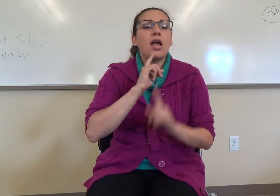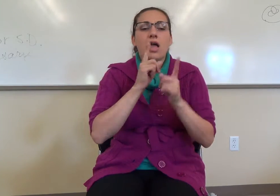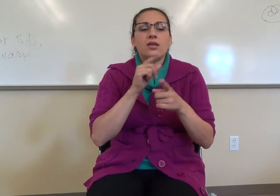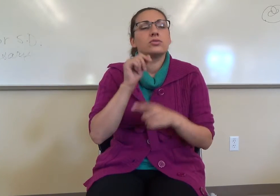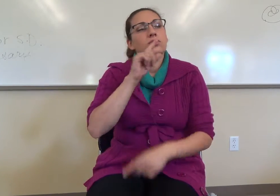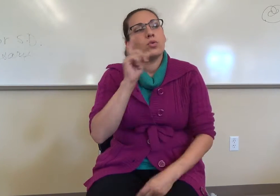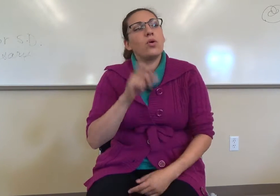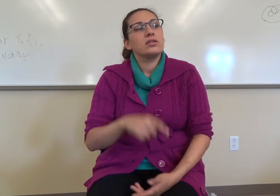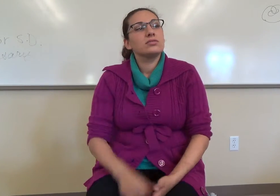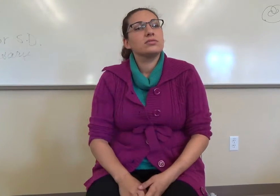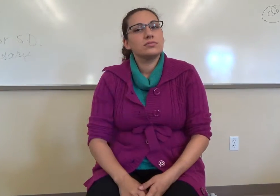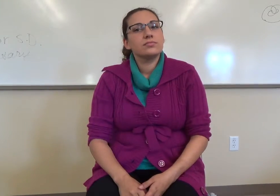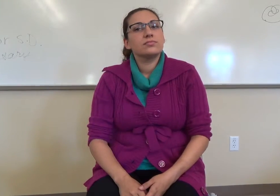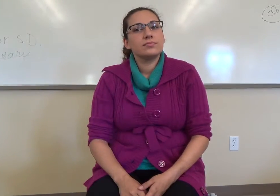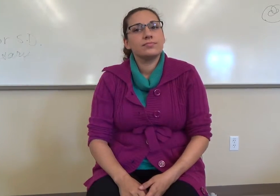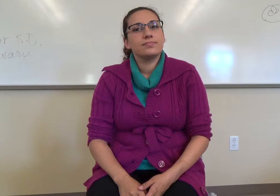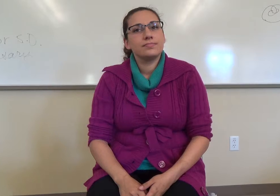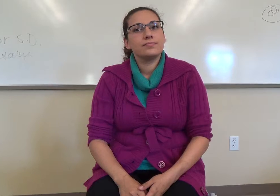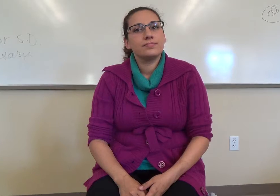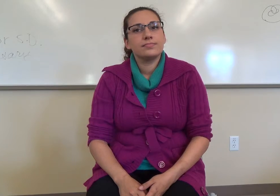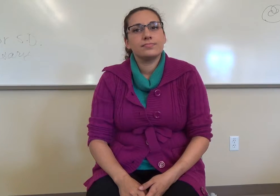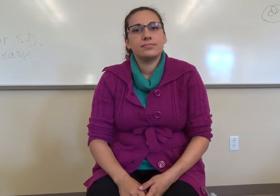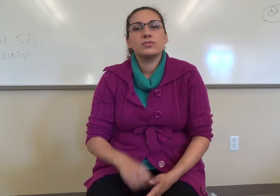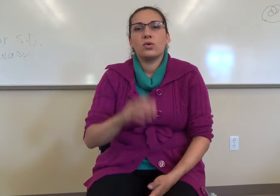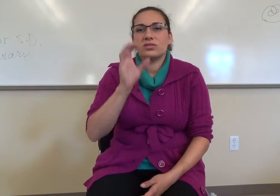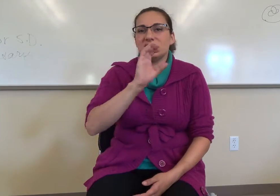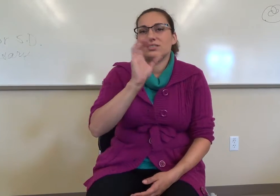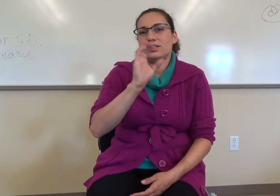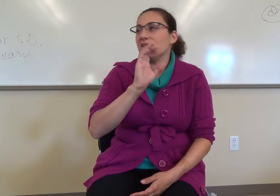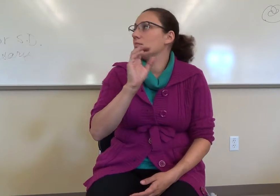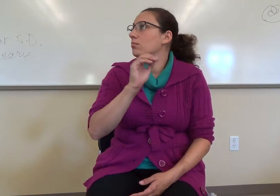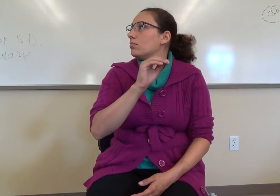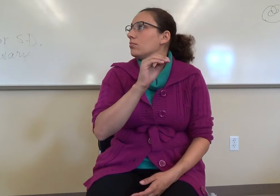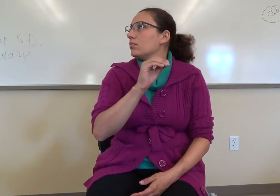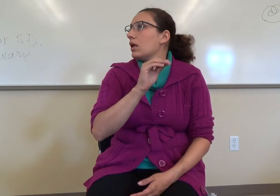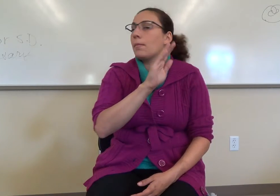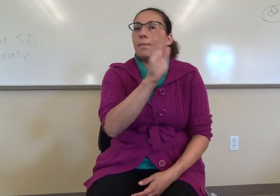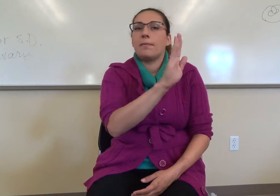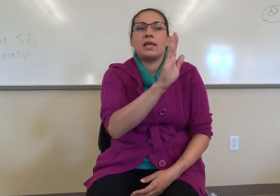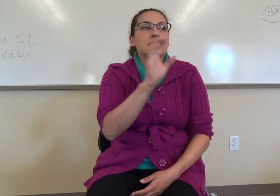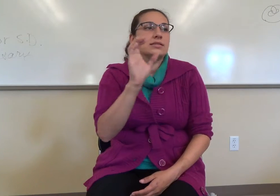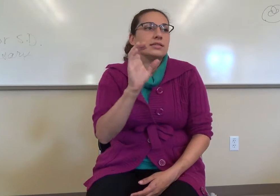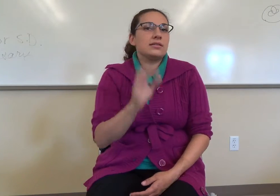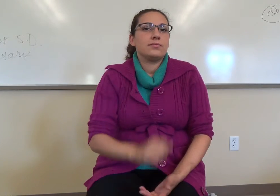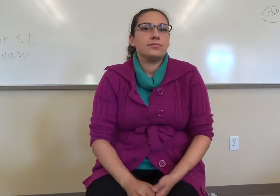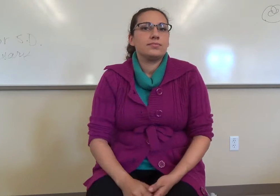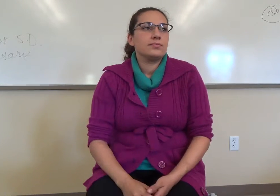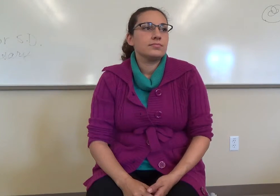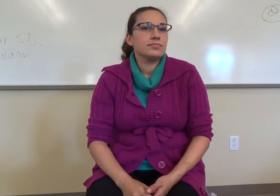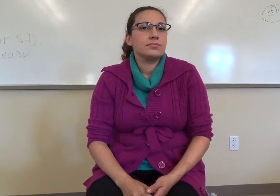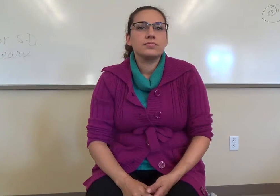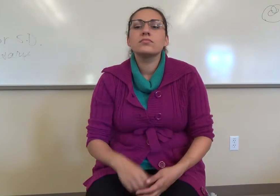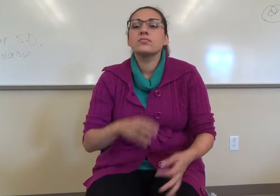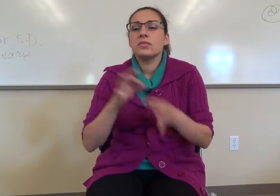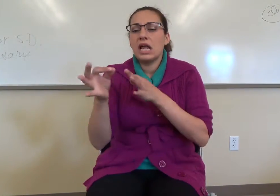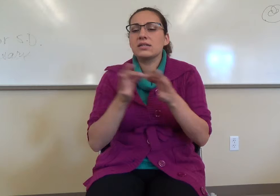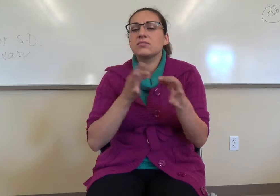question. It doesn't say what he did, but it does explain why he